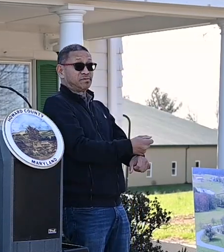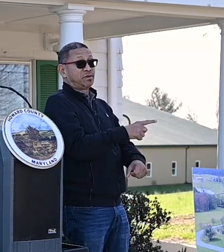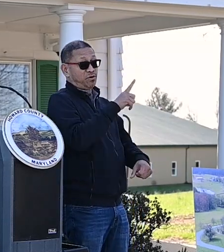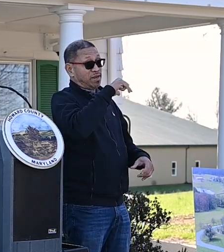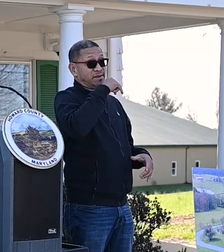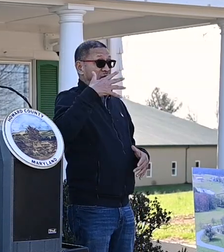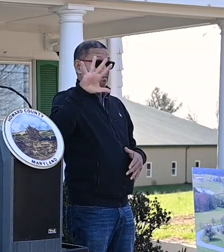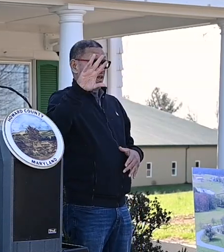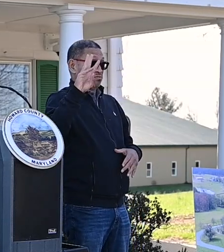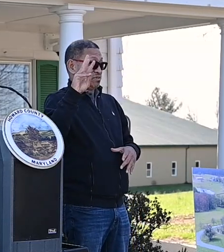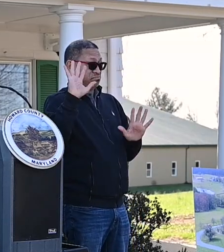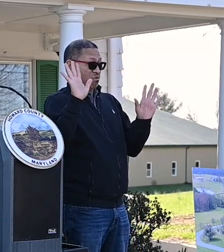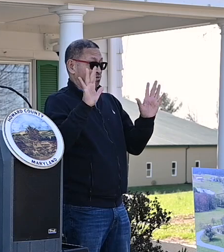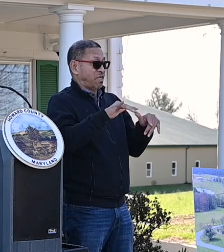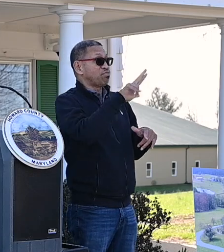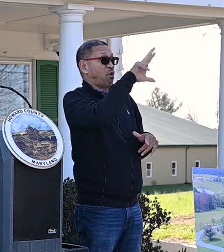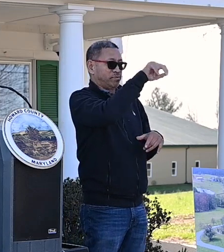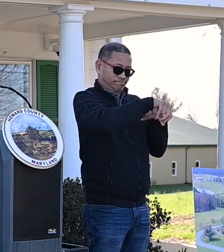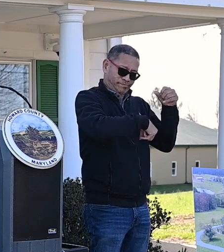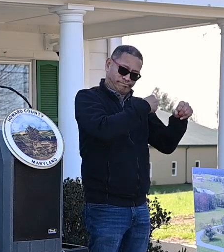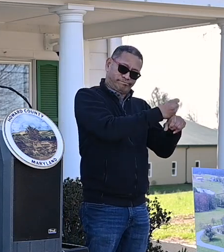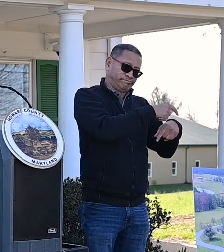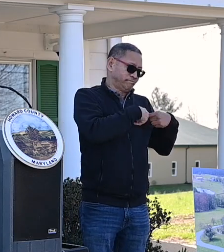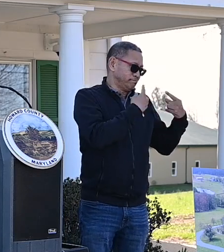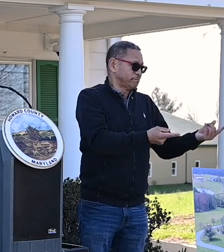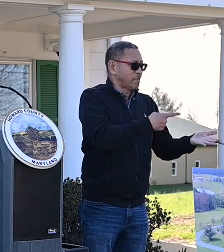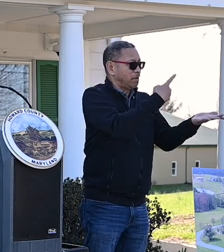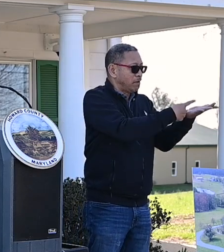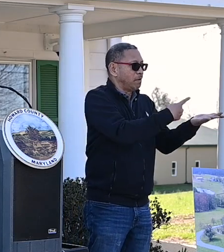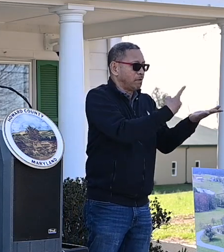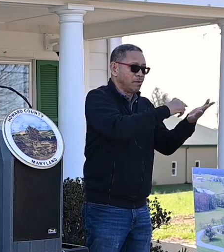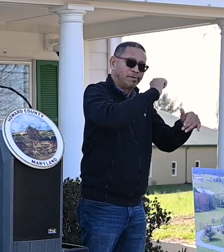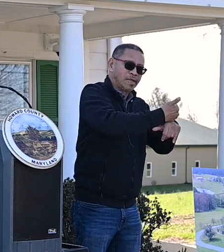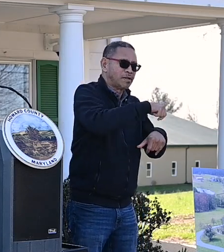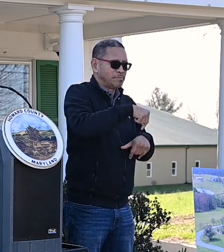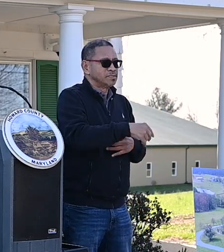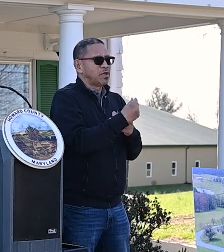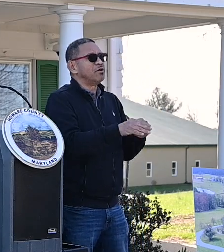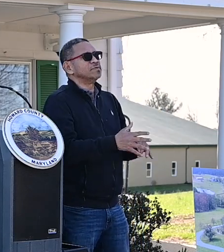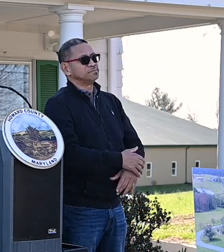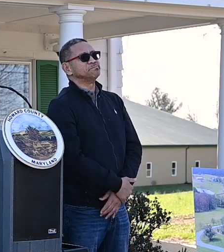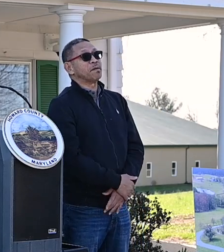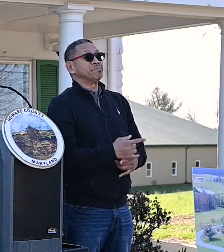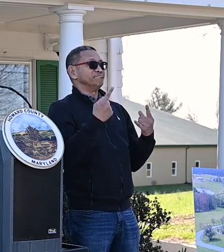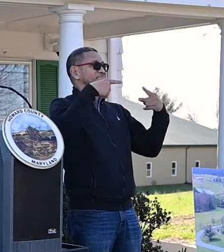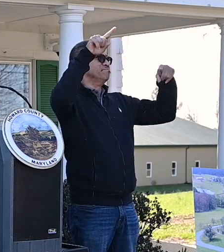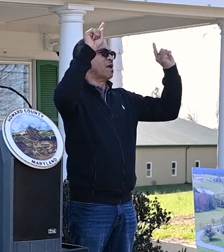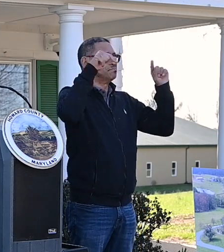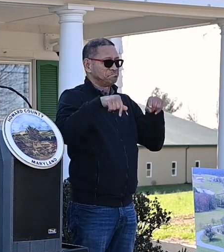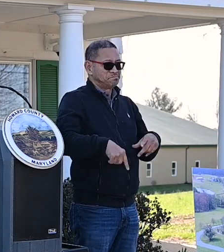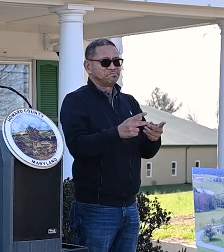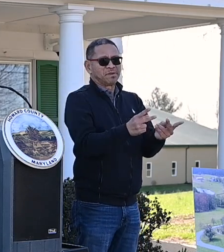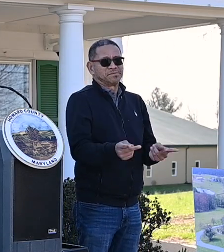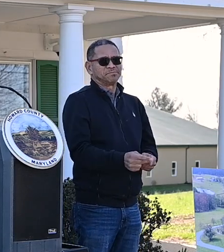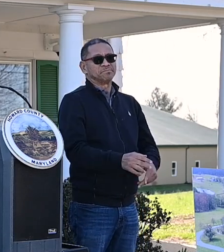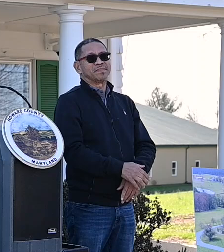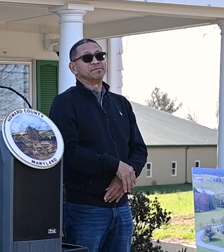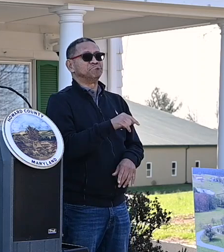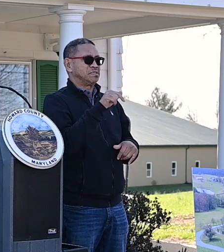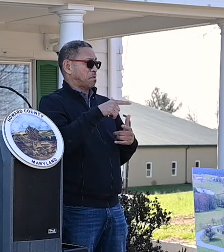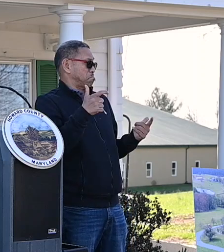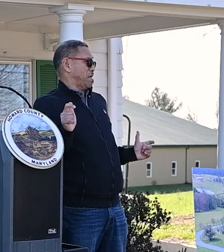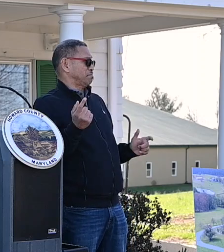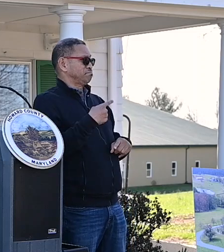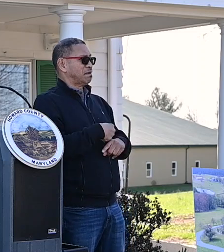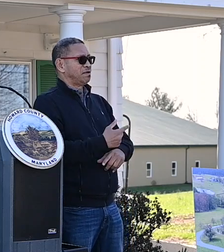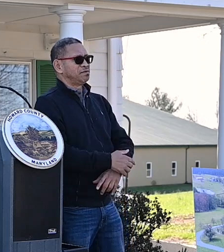not just 5 or 6 years, but 30 years there's been discussions of doing exactly what's being done today at this very location. So this is a